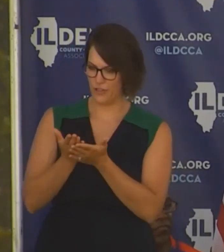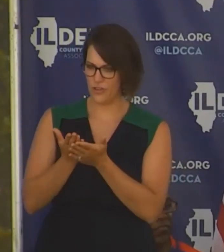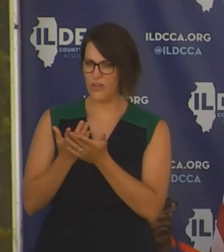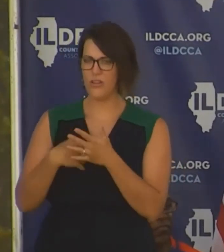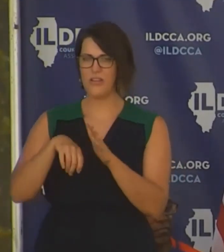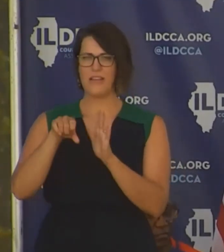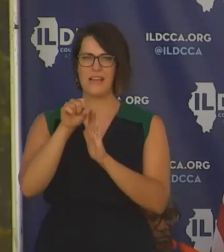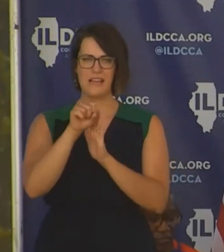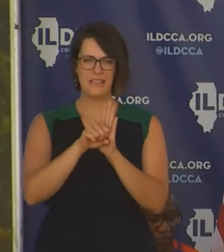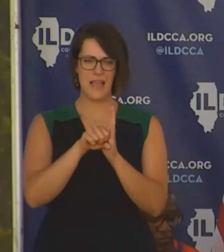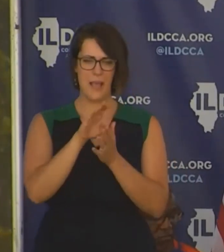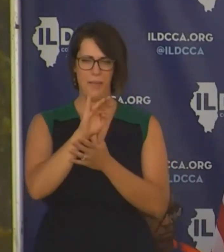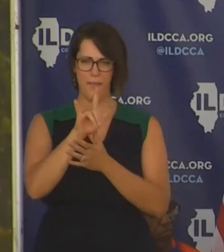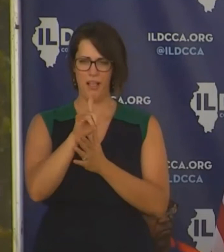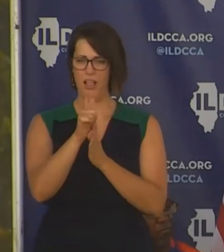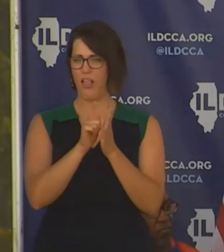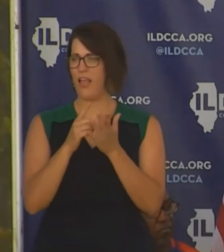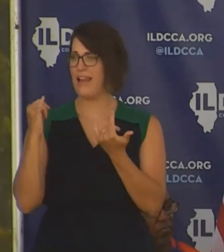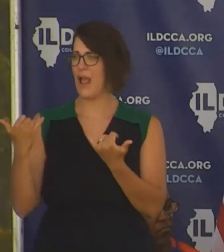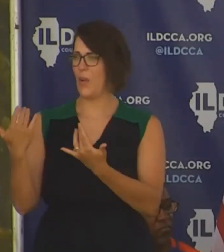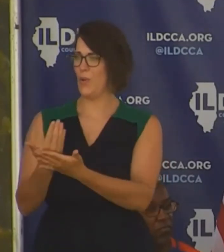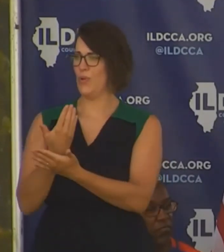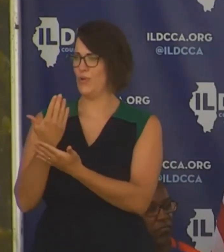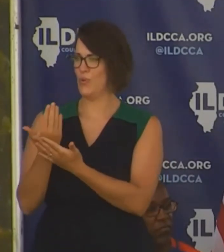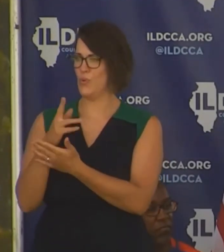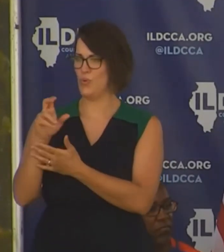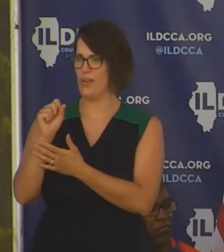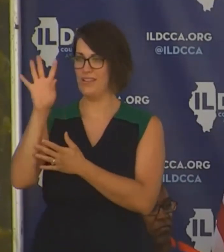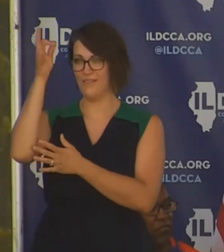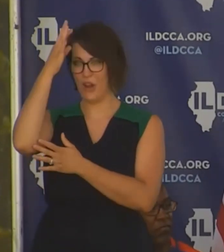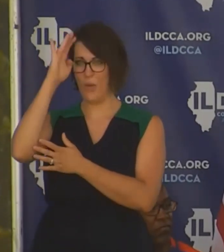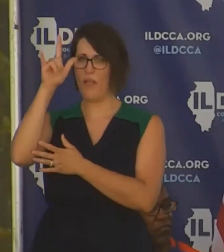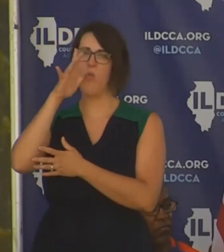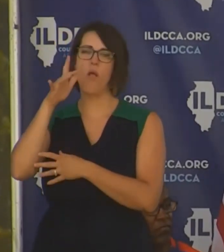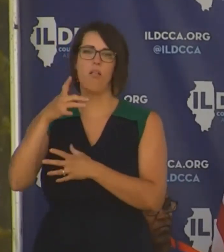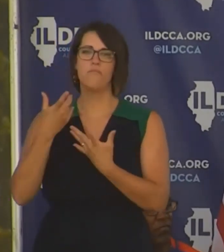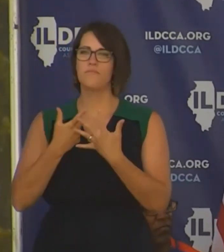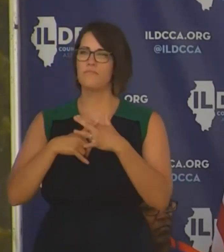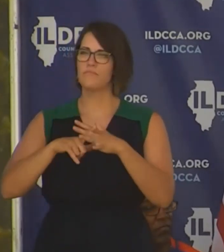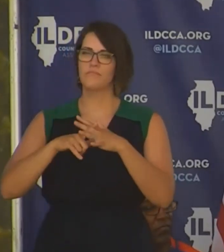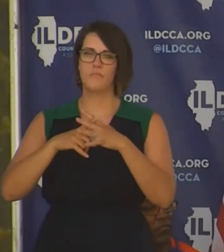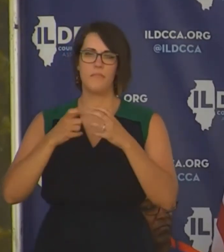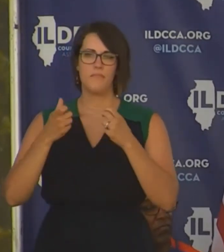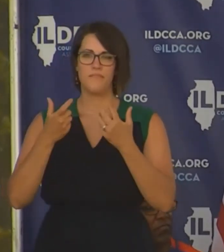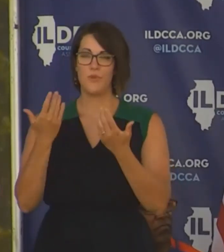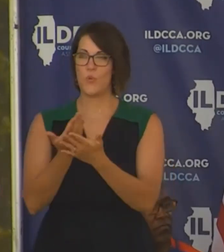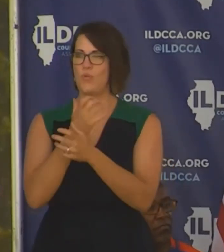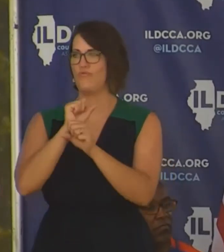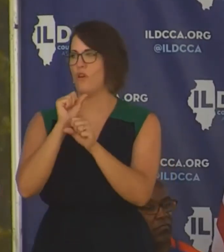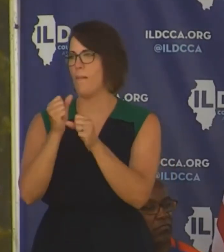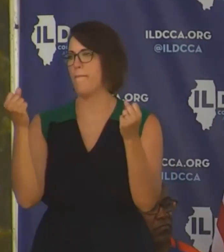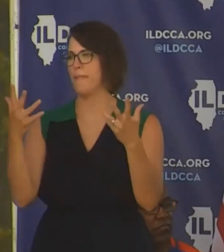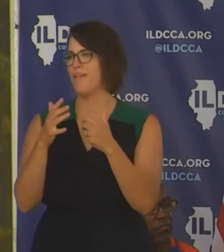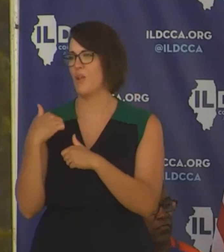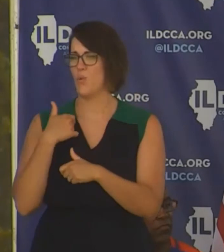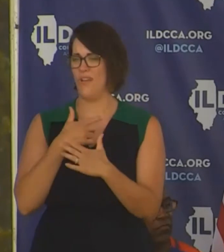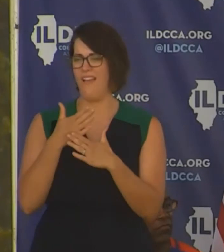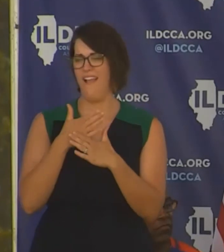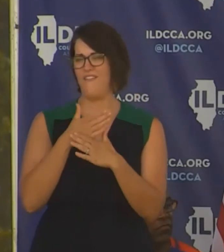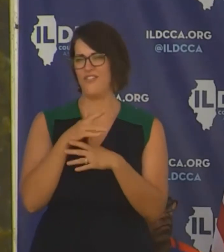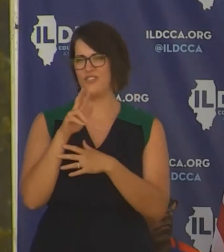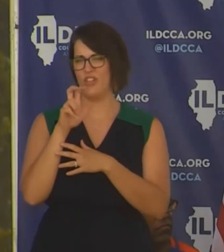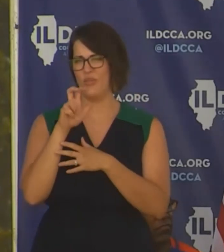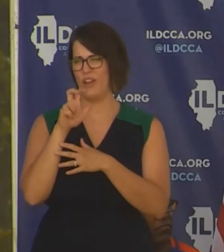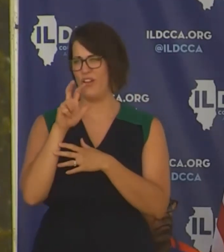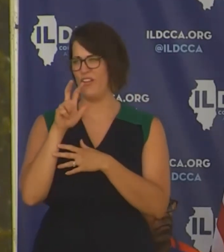bill, and now a U.S. federal bill that's going to put so many people to work. We average 300 apprentices a